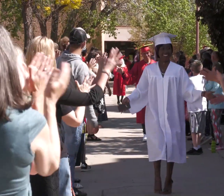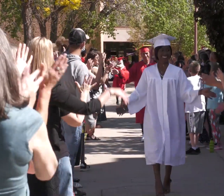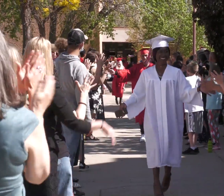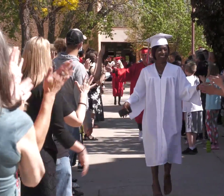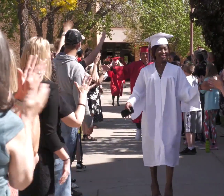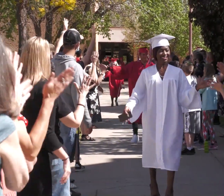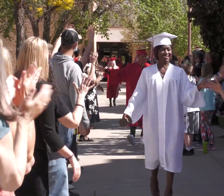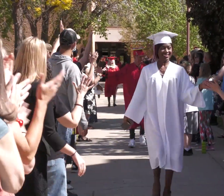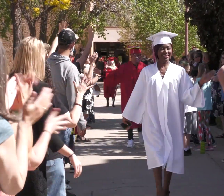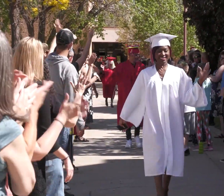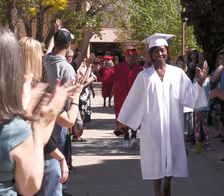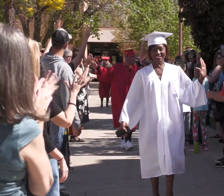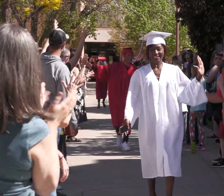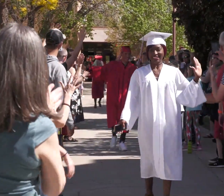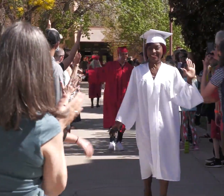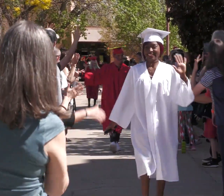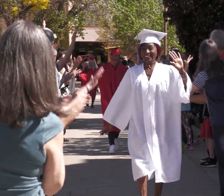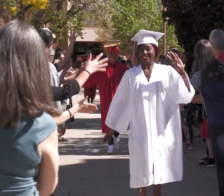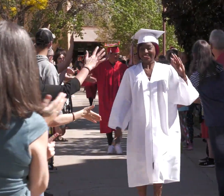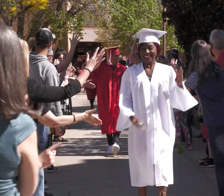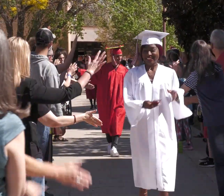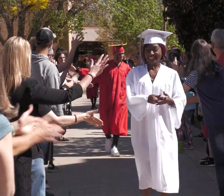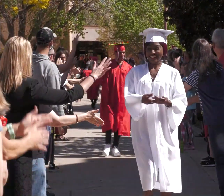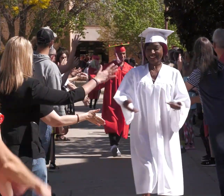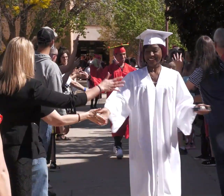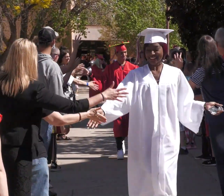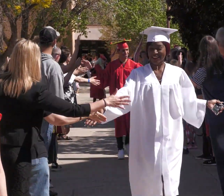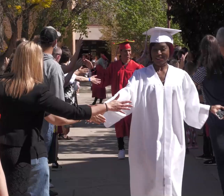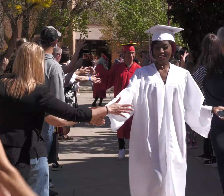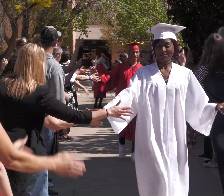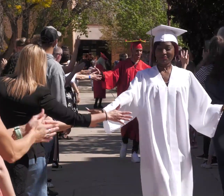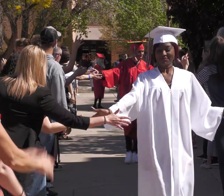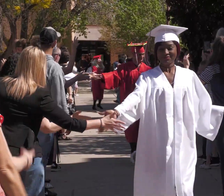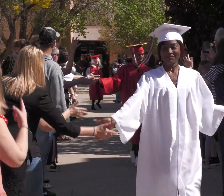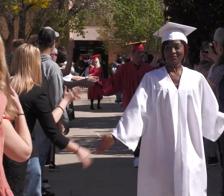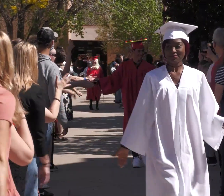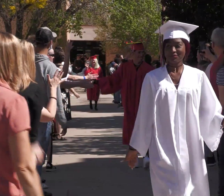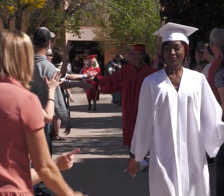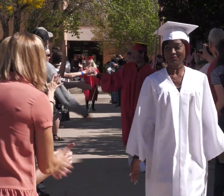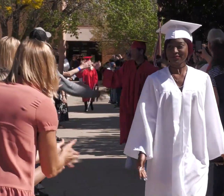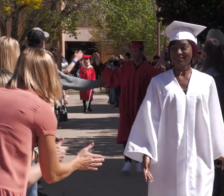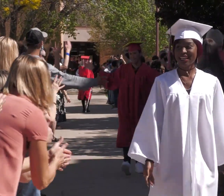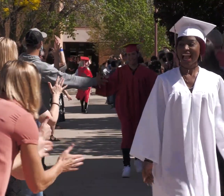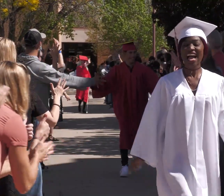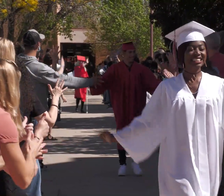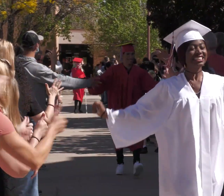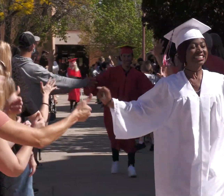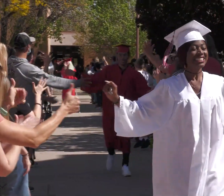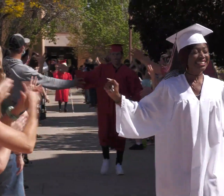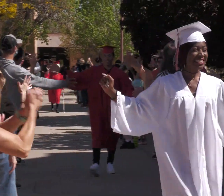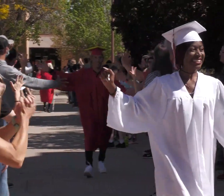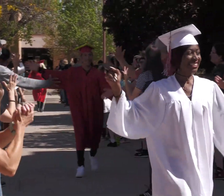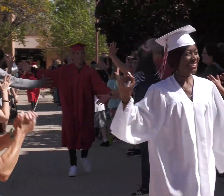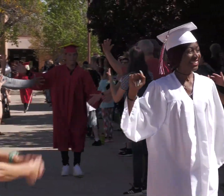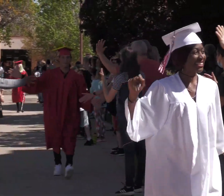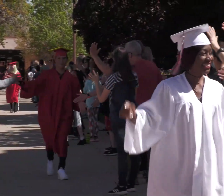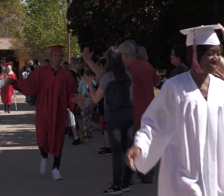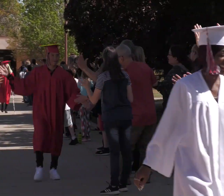Ethan Salazar is behind Deborah. Also high-fiving students and staff on both sides of the sidewalk.